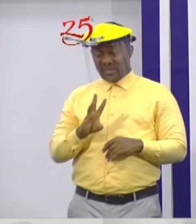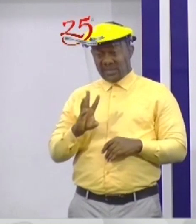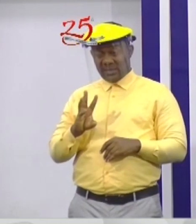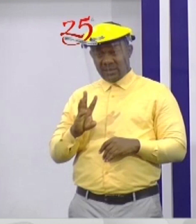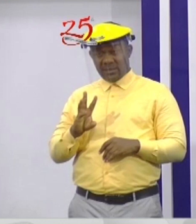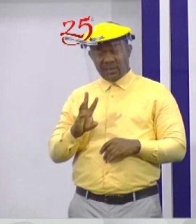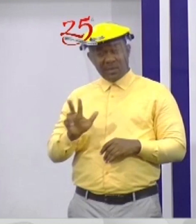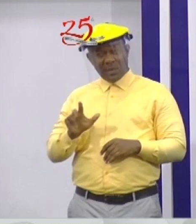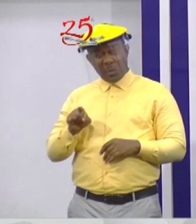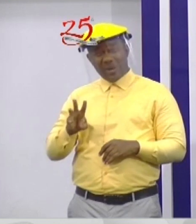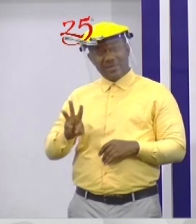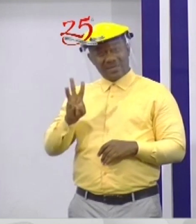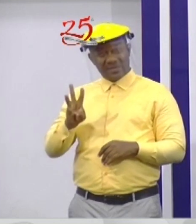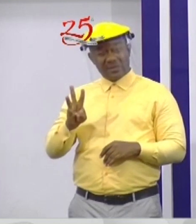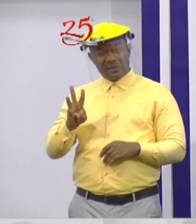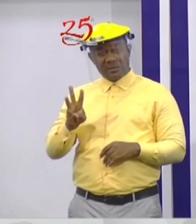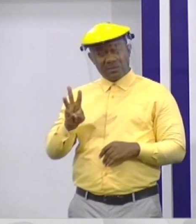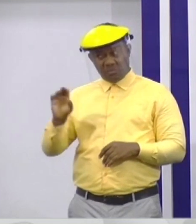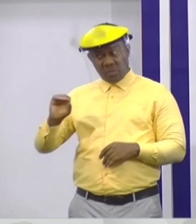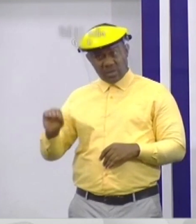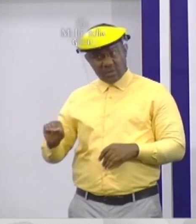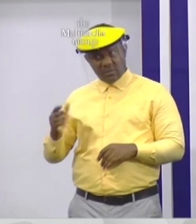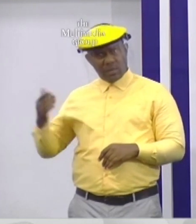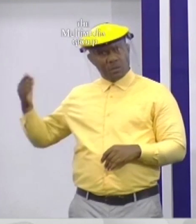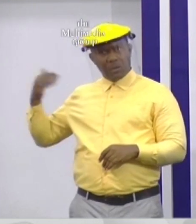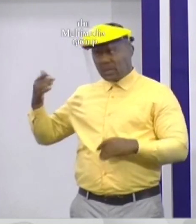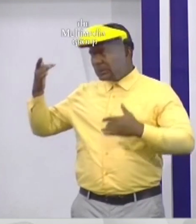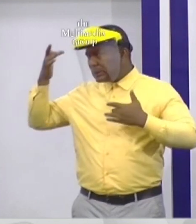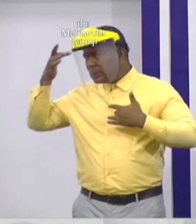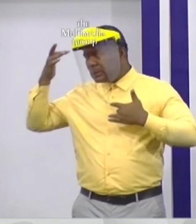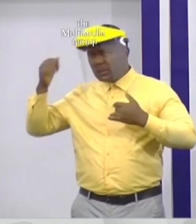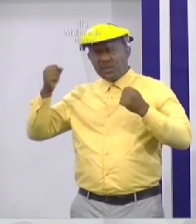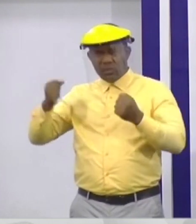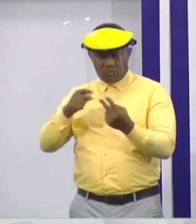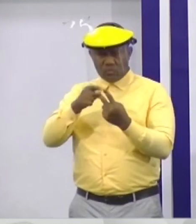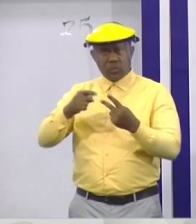63.6 had 2 comorbid conditions, and